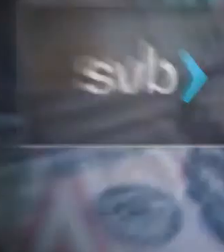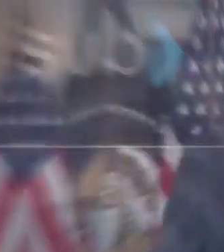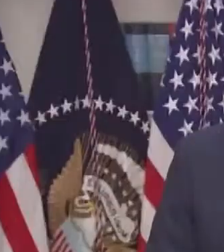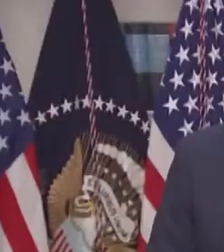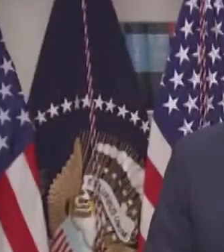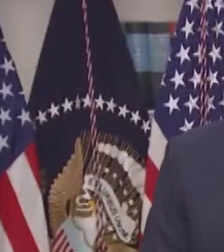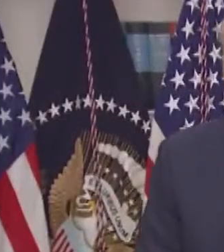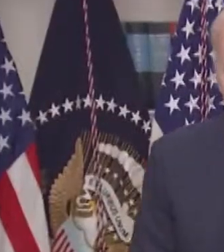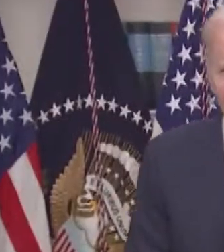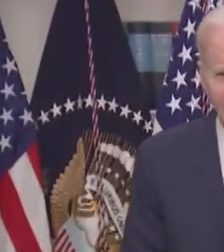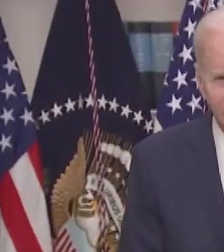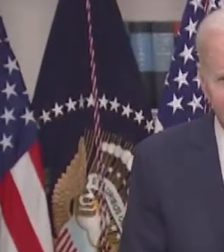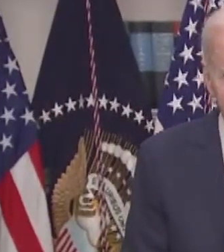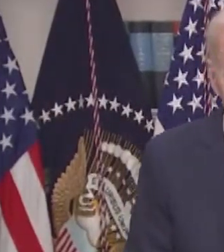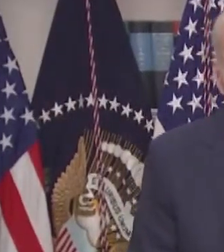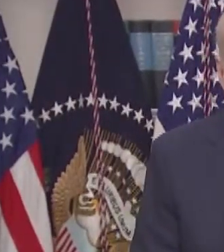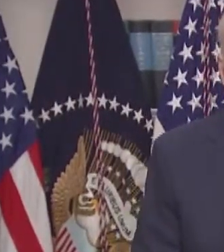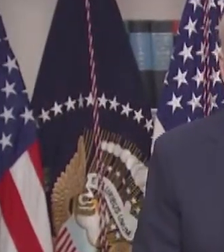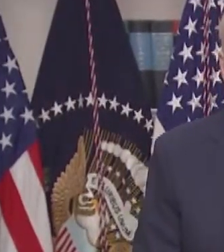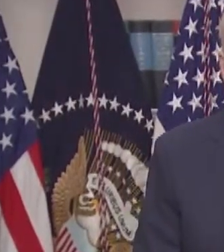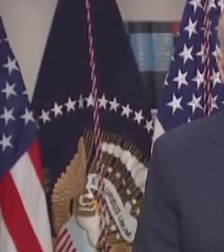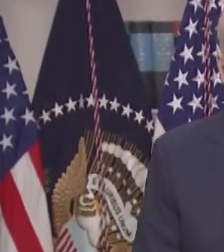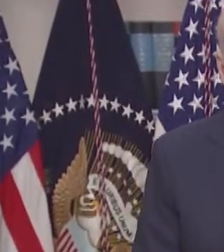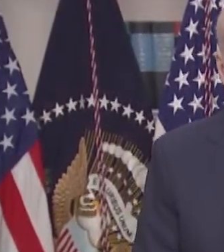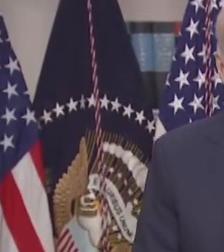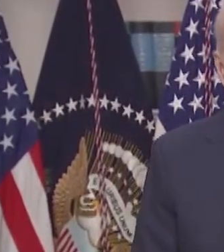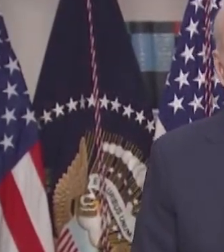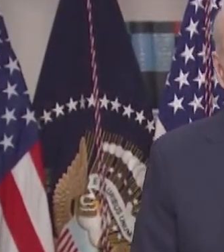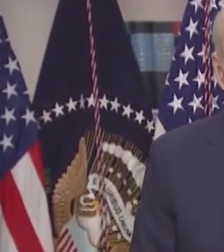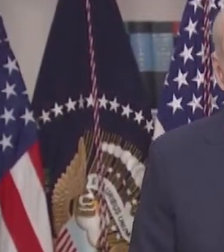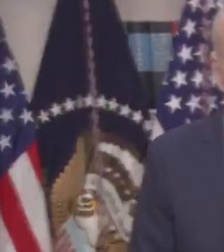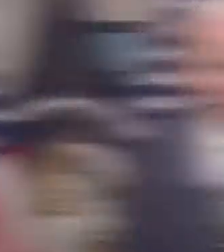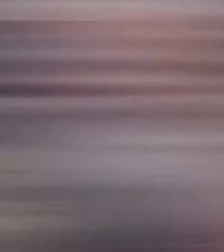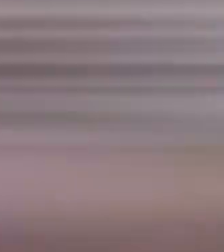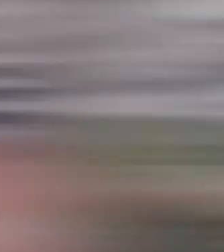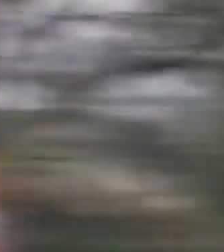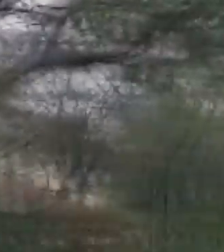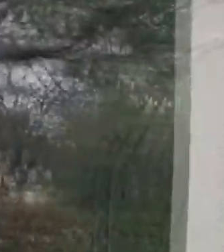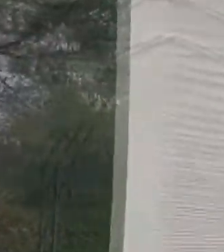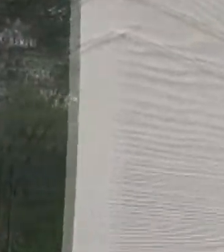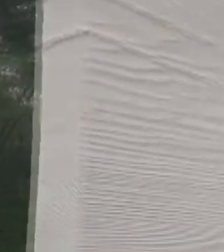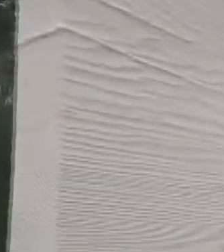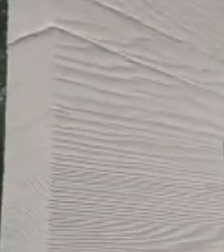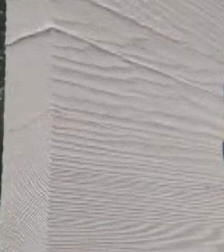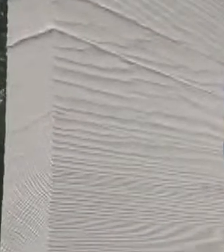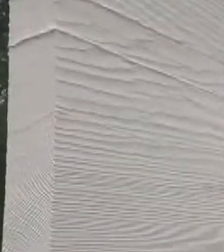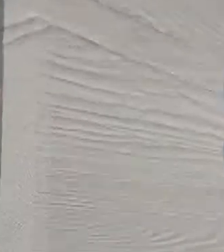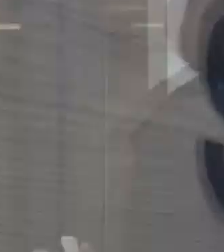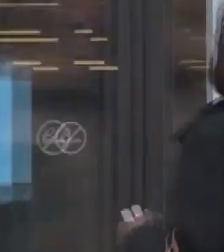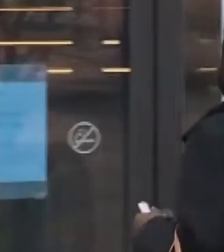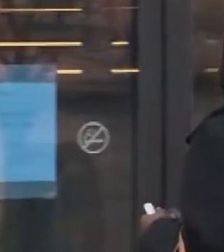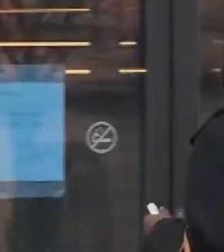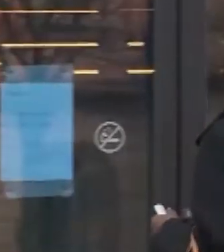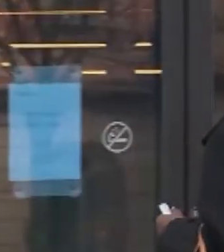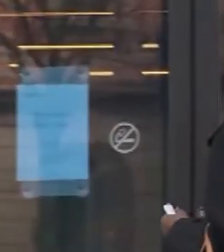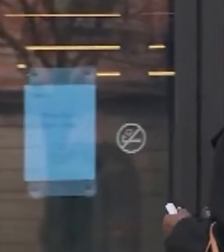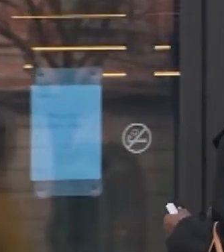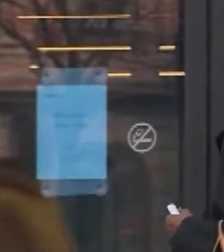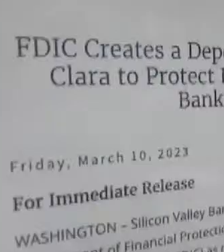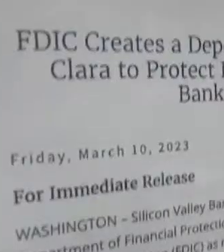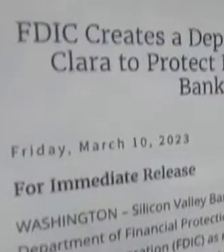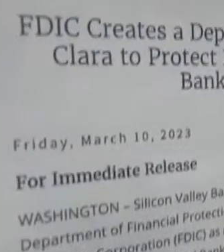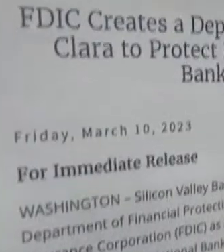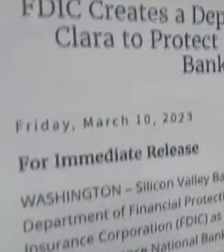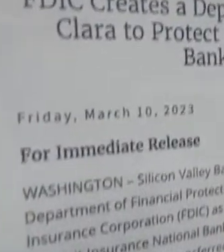other. Americans can have confidence that the banking system is safe. Biden said customers of the failed banks would have access to their money Monday.